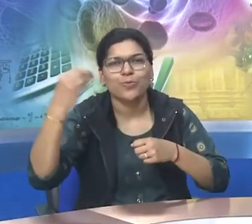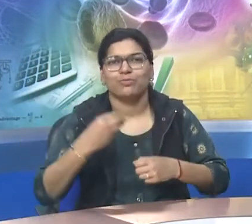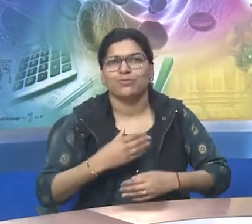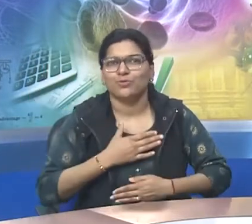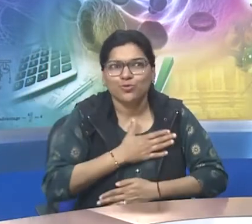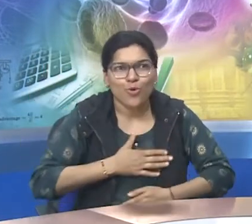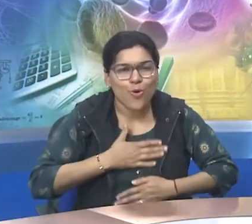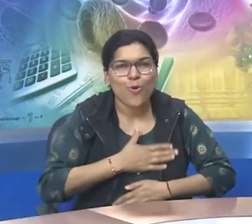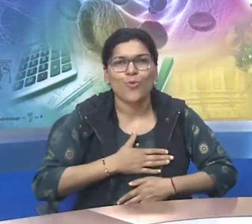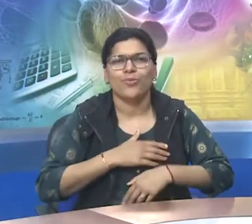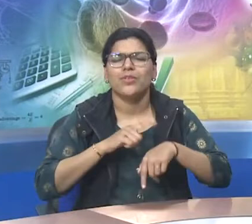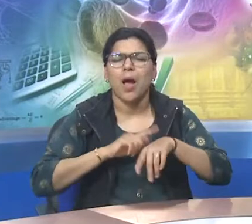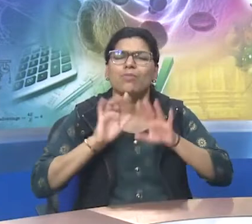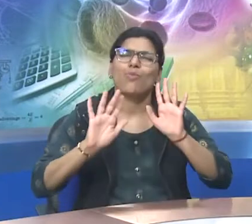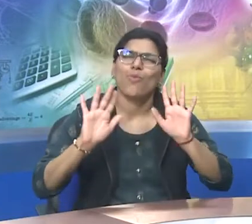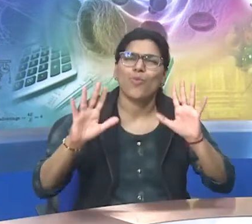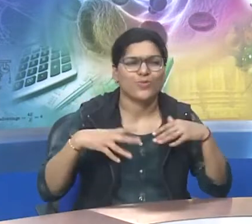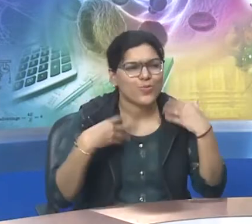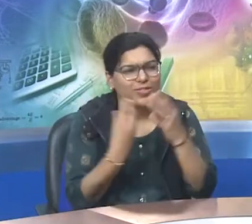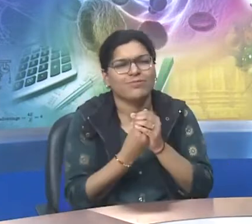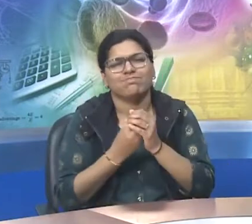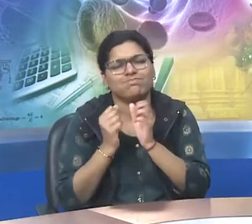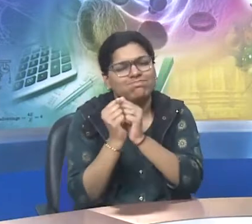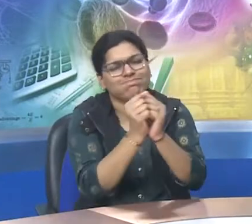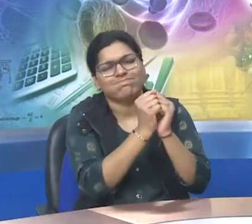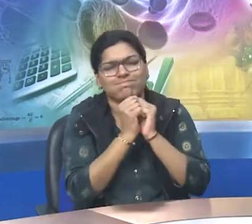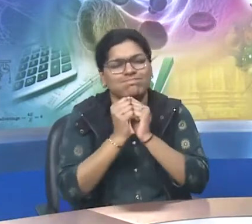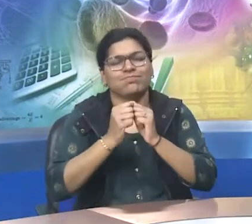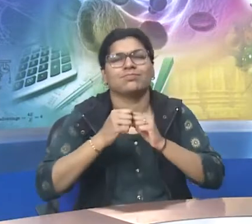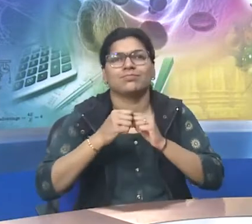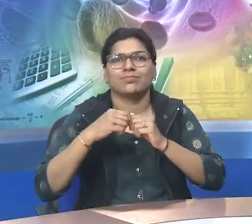Whenever you both used to be together, spent time together,